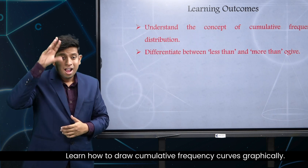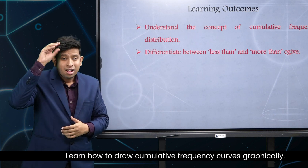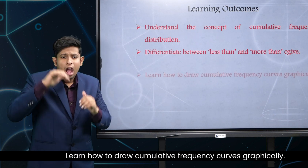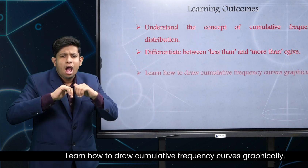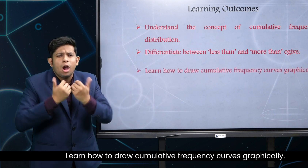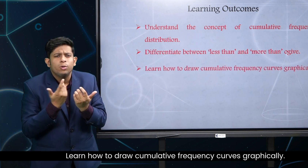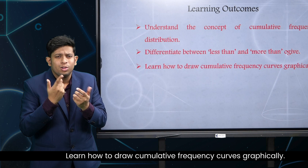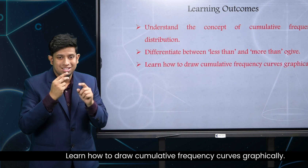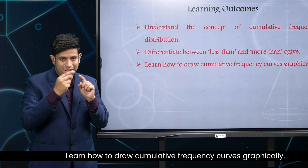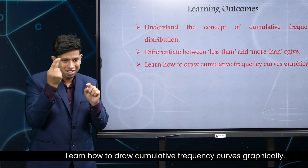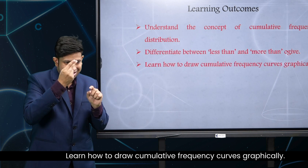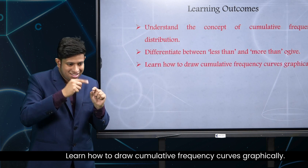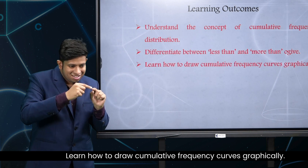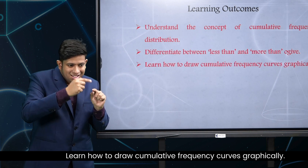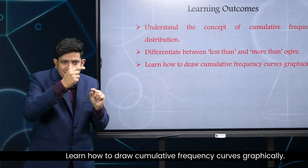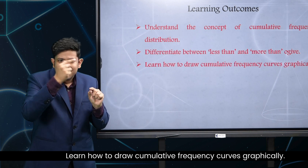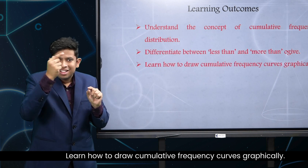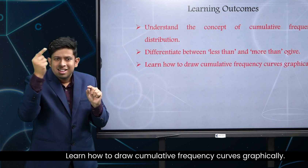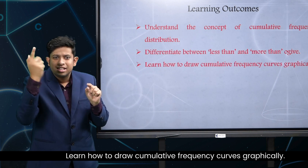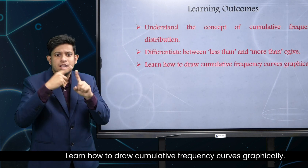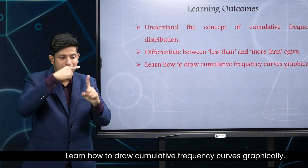learn how to draw cumulative frequency curves graphically.